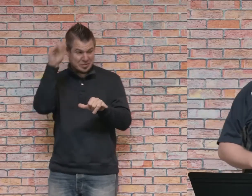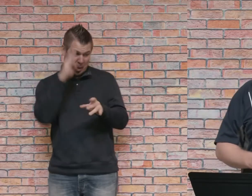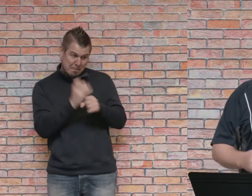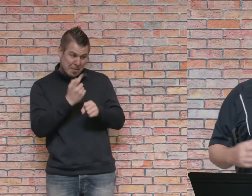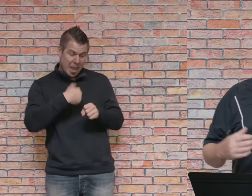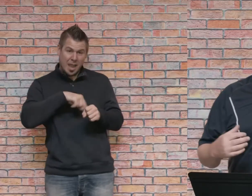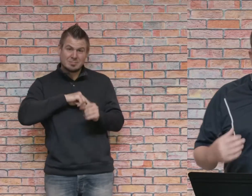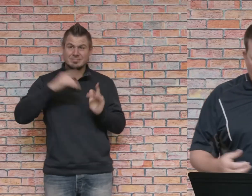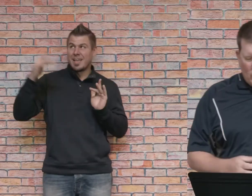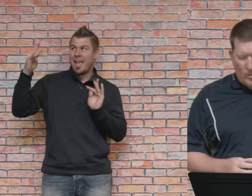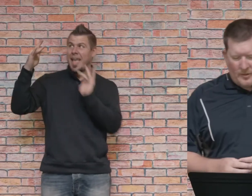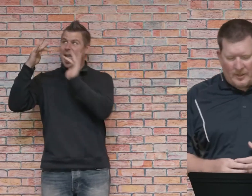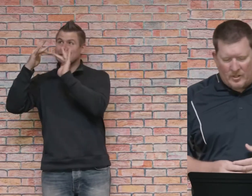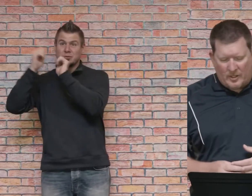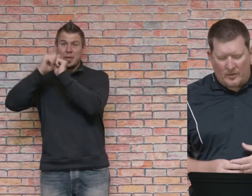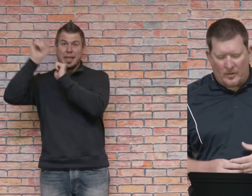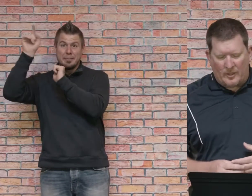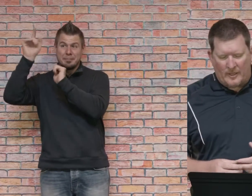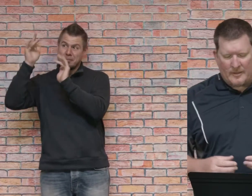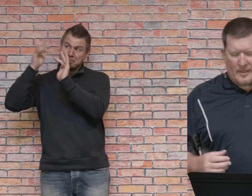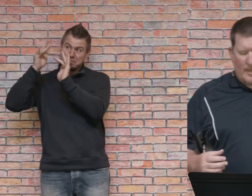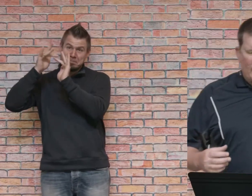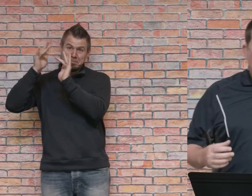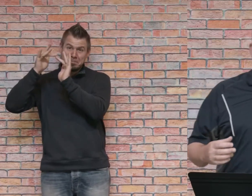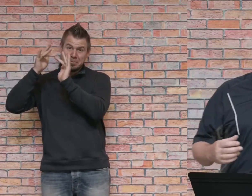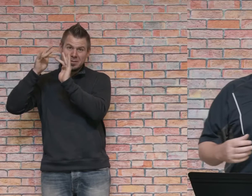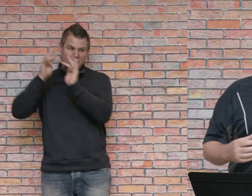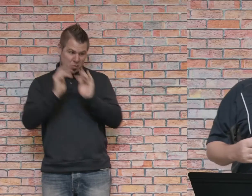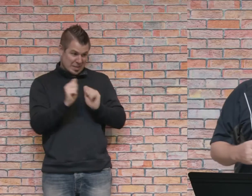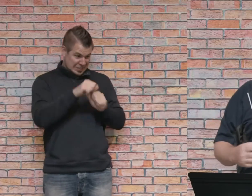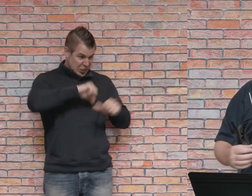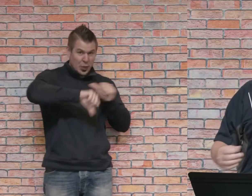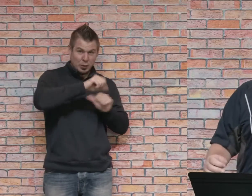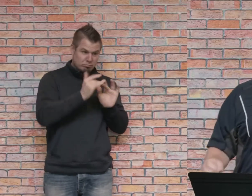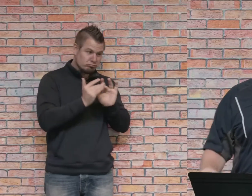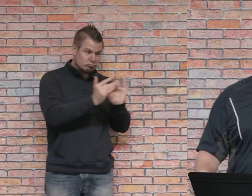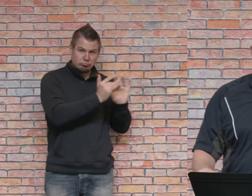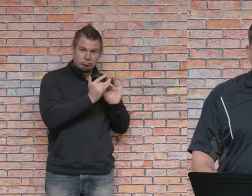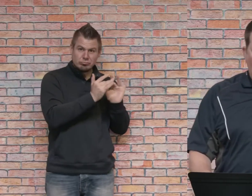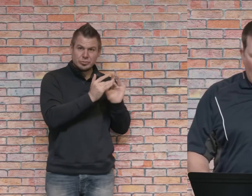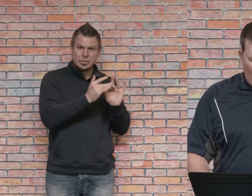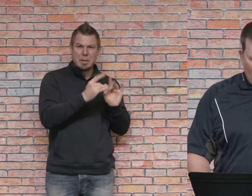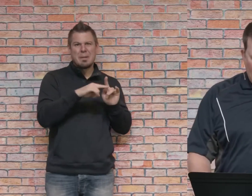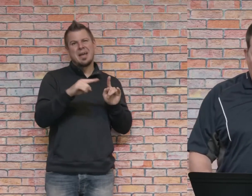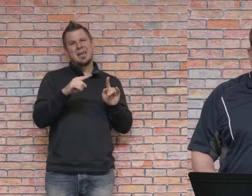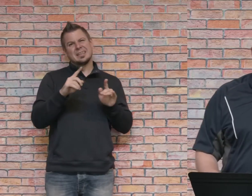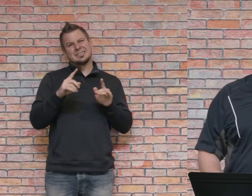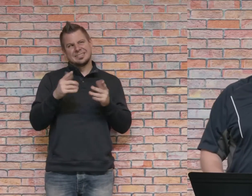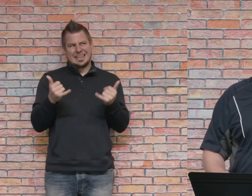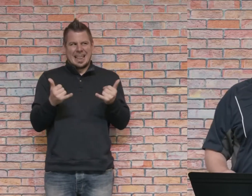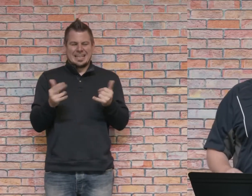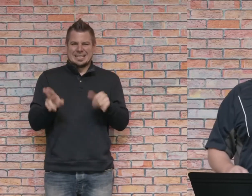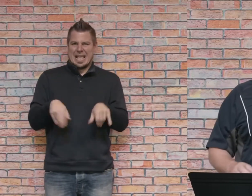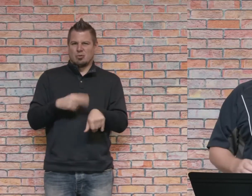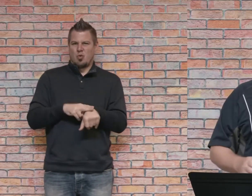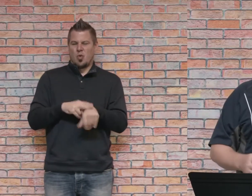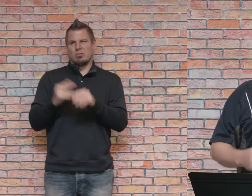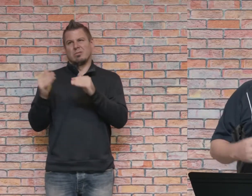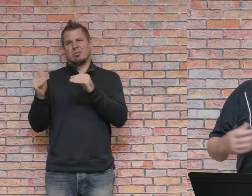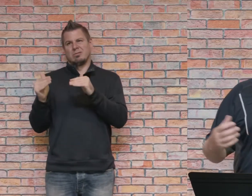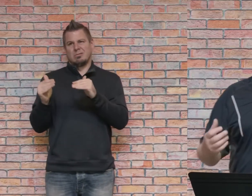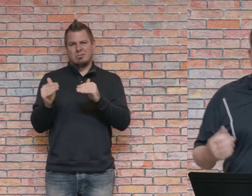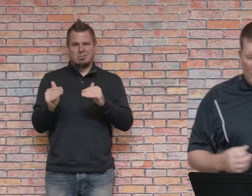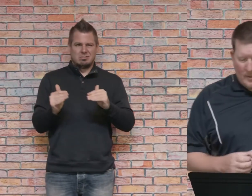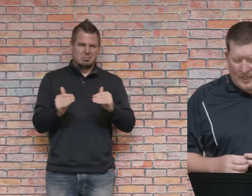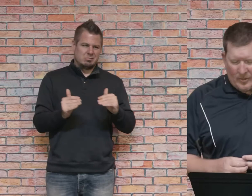him, to have a connection with each other. And yet today it's so natural to just drift towards isolation. Now,